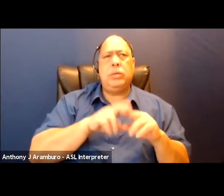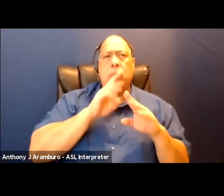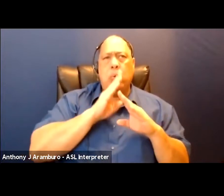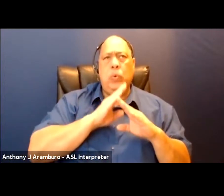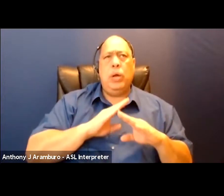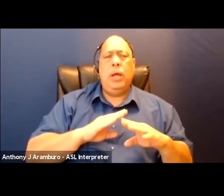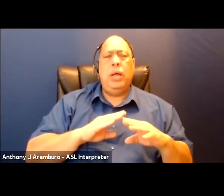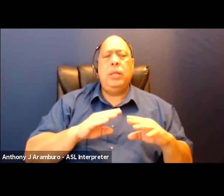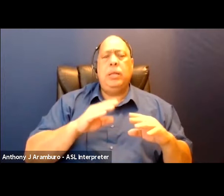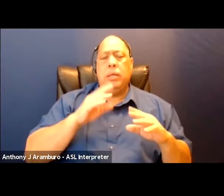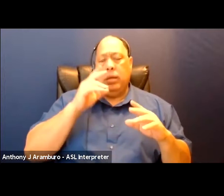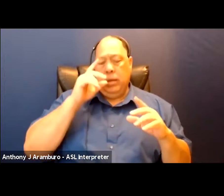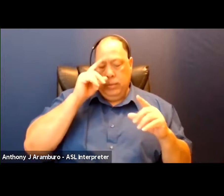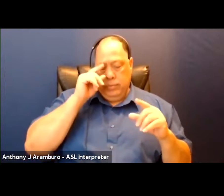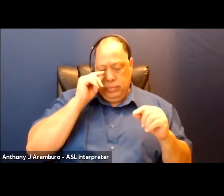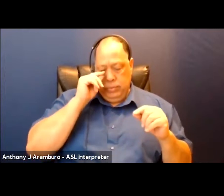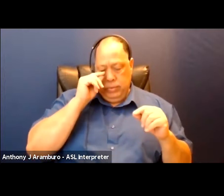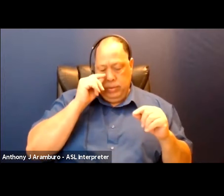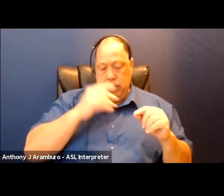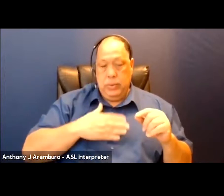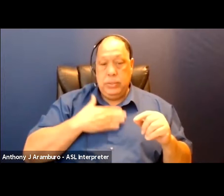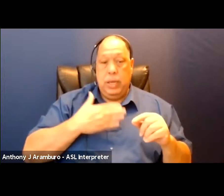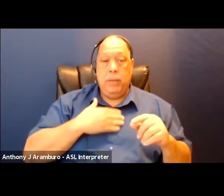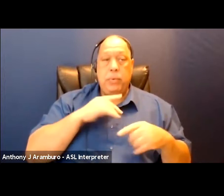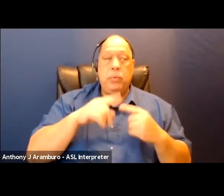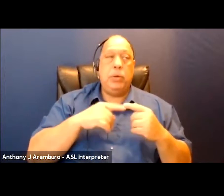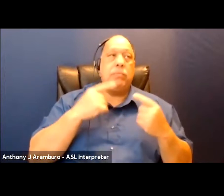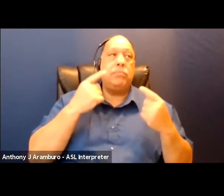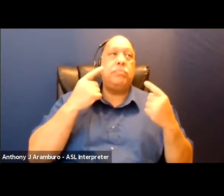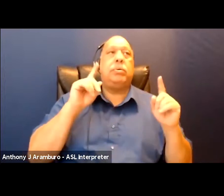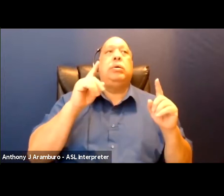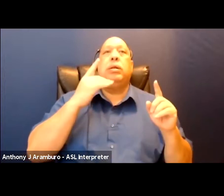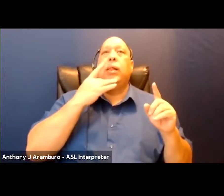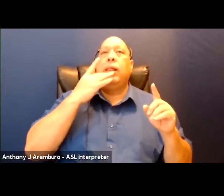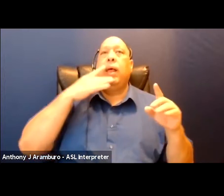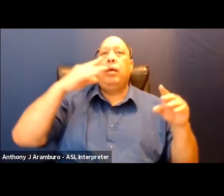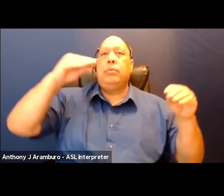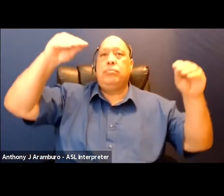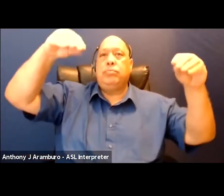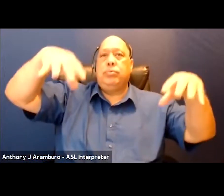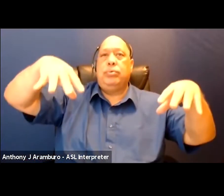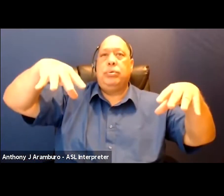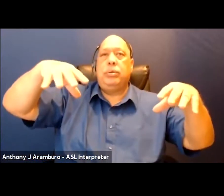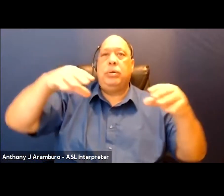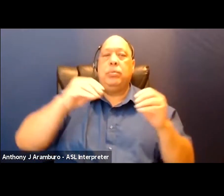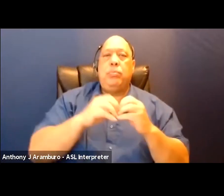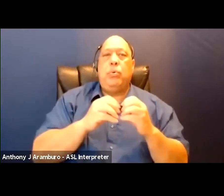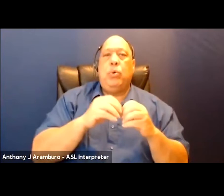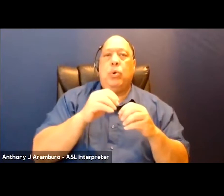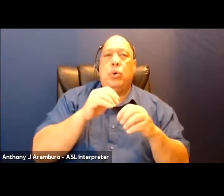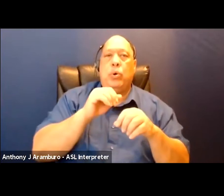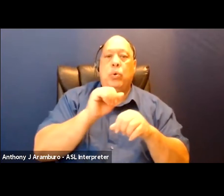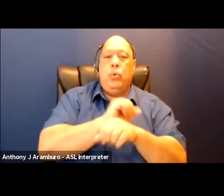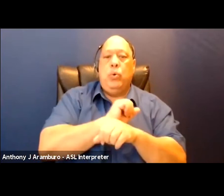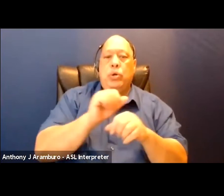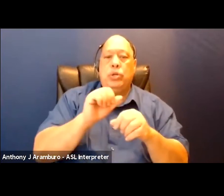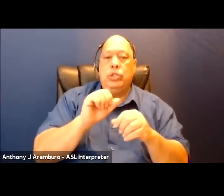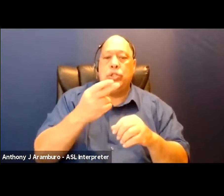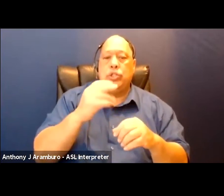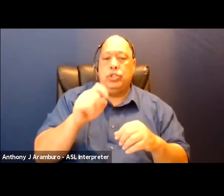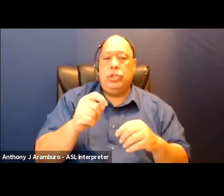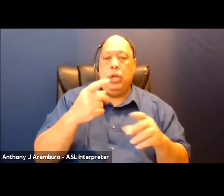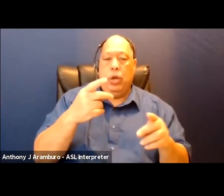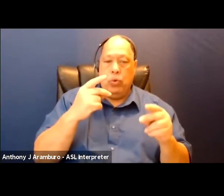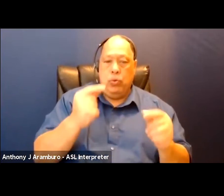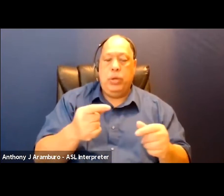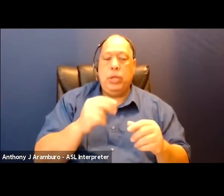eyes closed. I was happy when Mrs. Parker finally turned the lights back on and handed out another worksheet. I quickly completed it and then went back